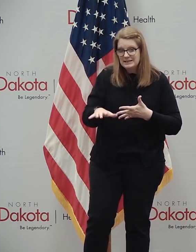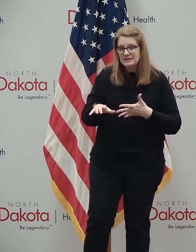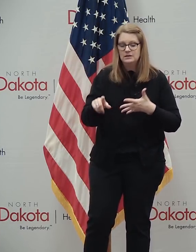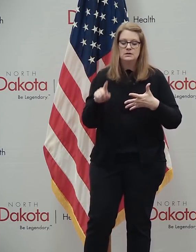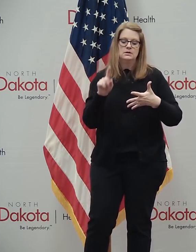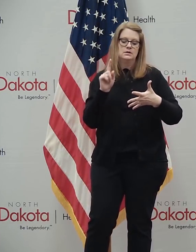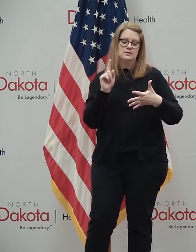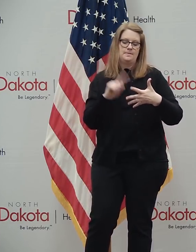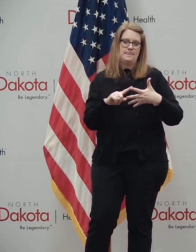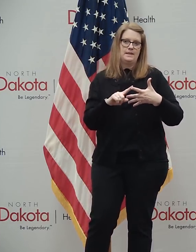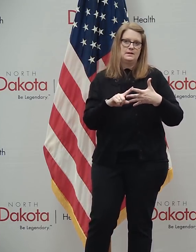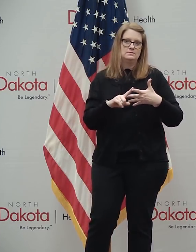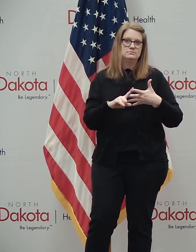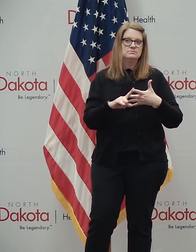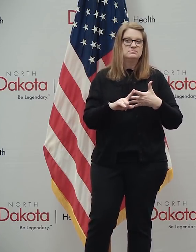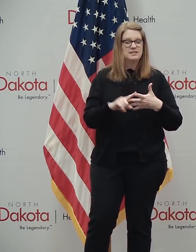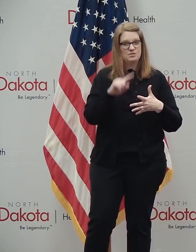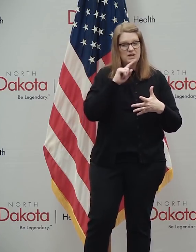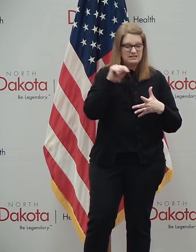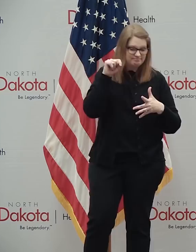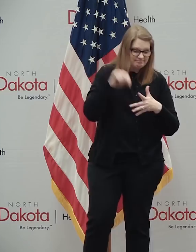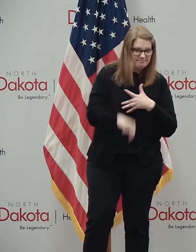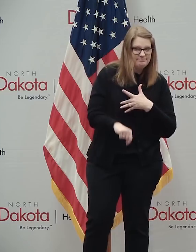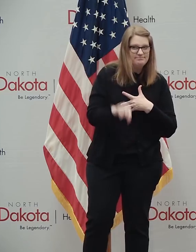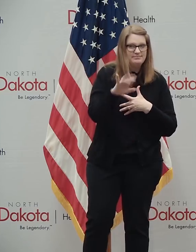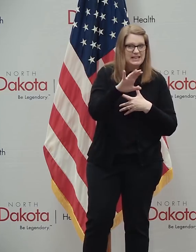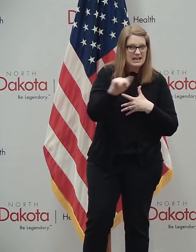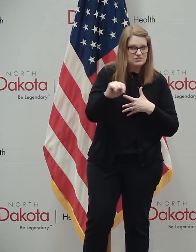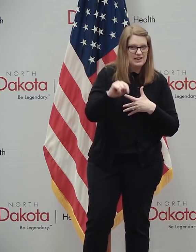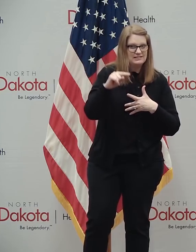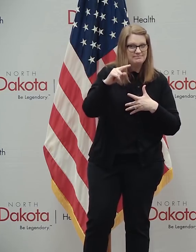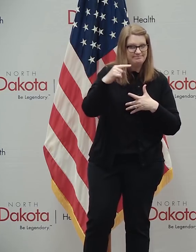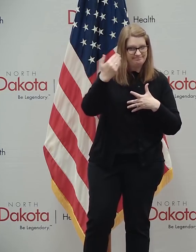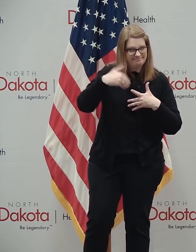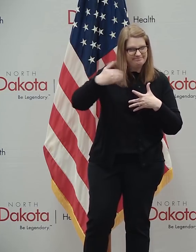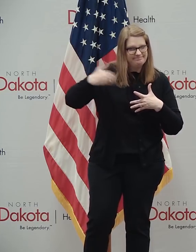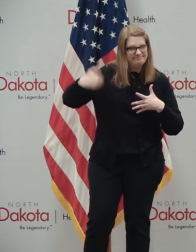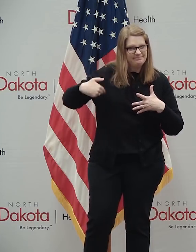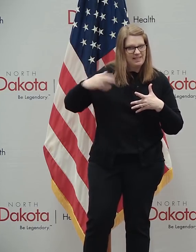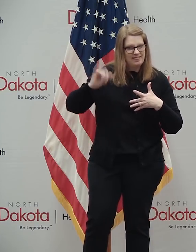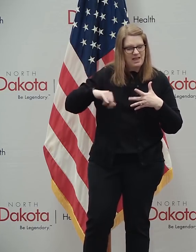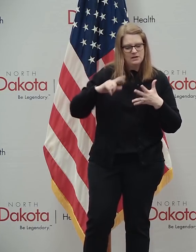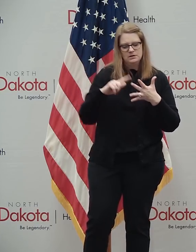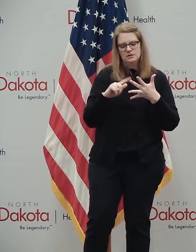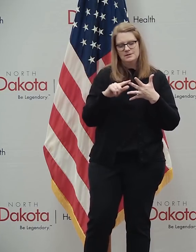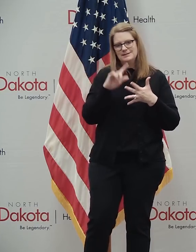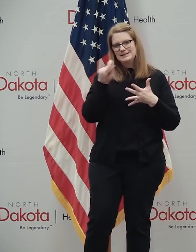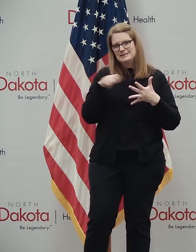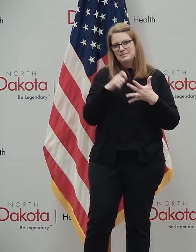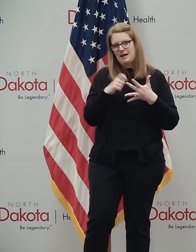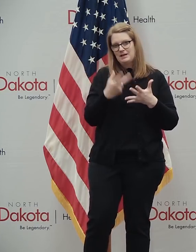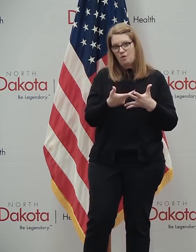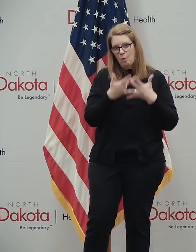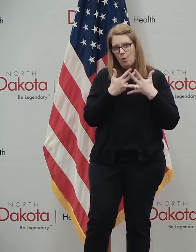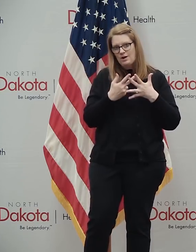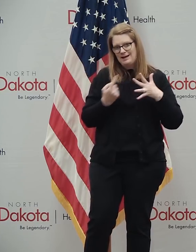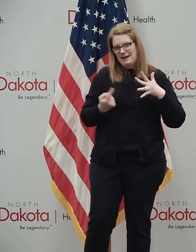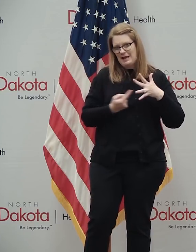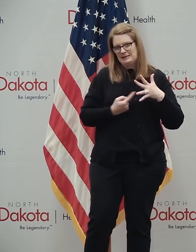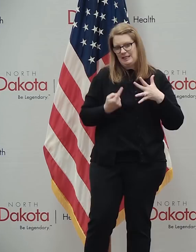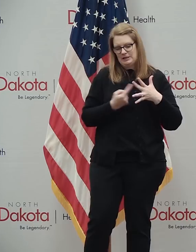capability, robust contact tracing and infrastructure, targeted effective quarantine and